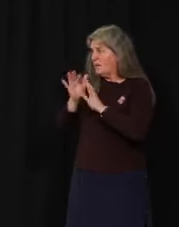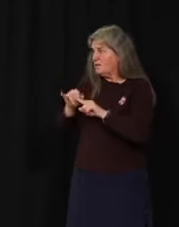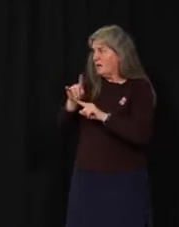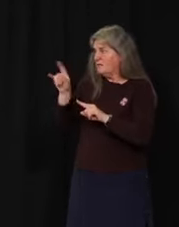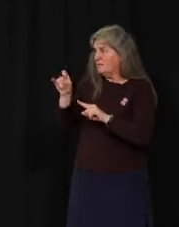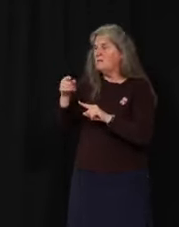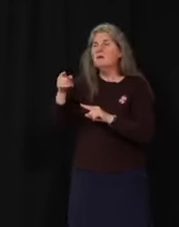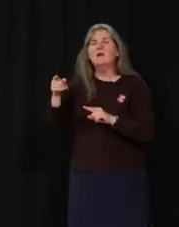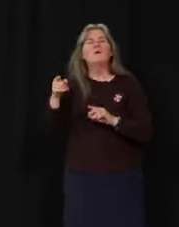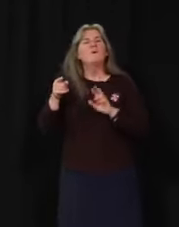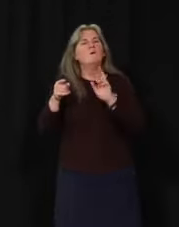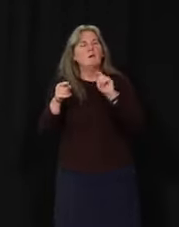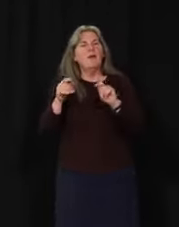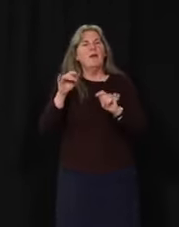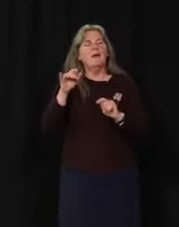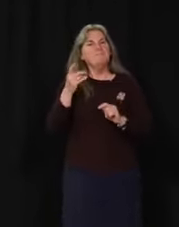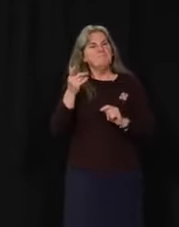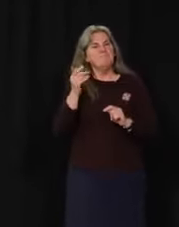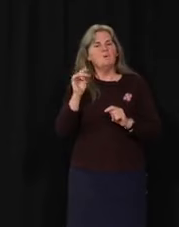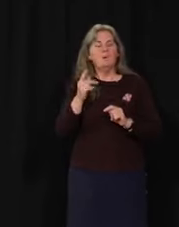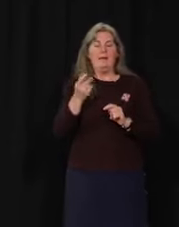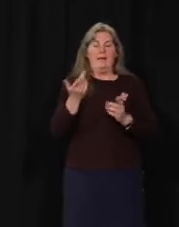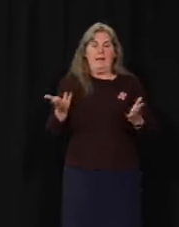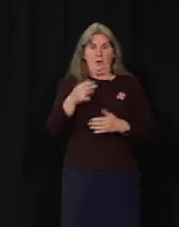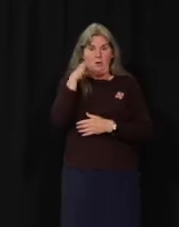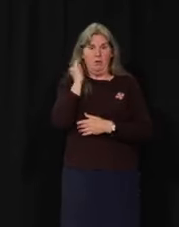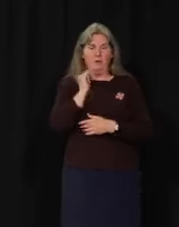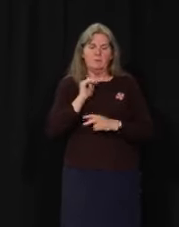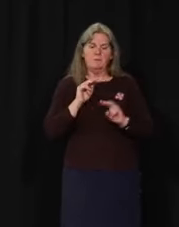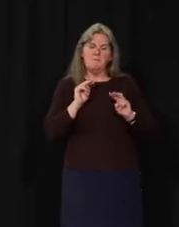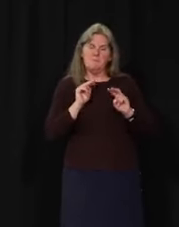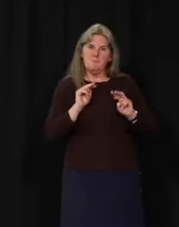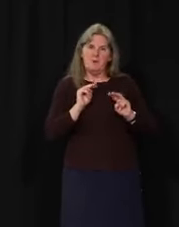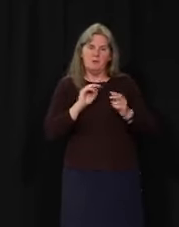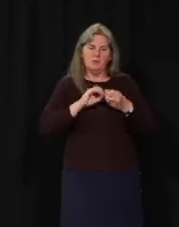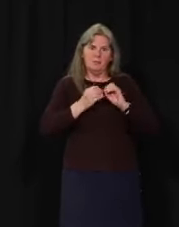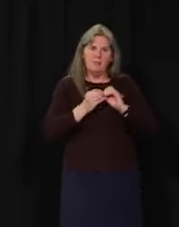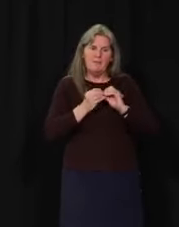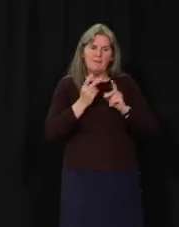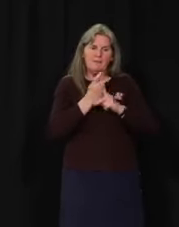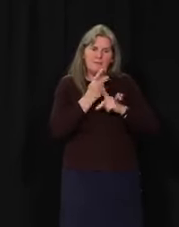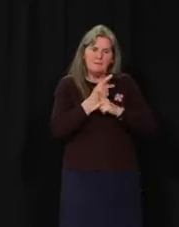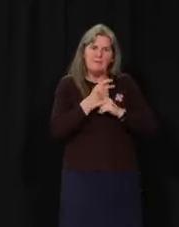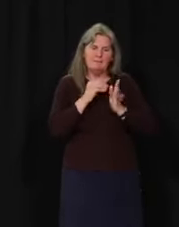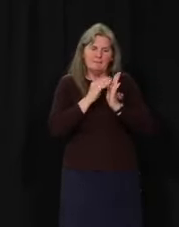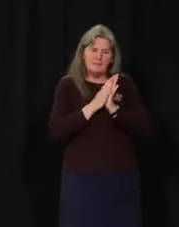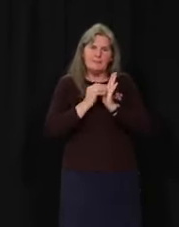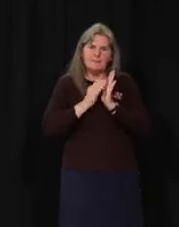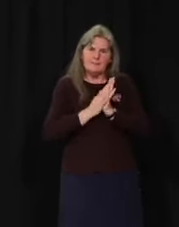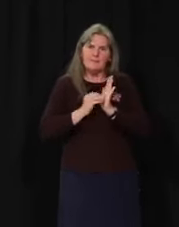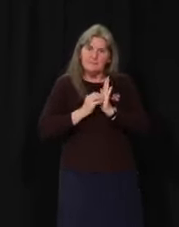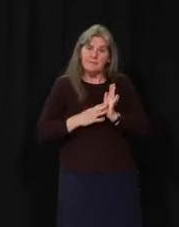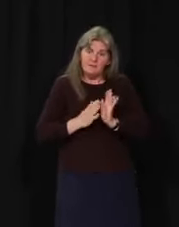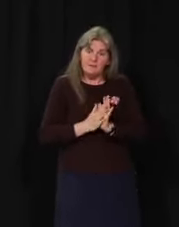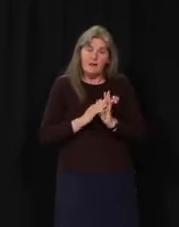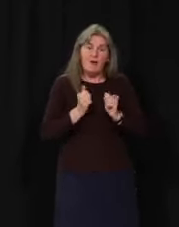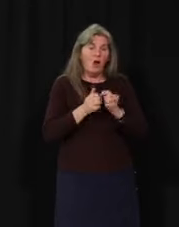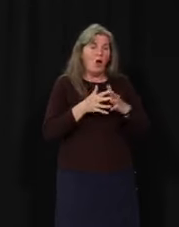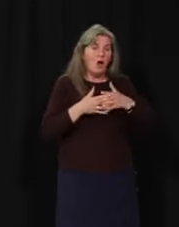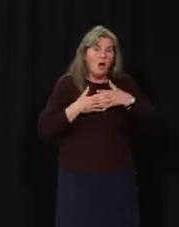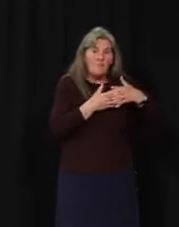again, it would be a situation where we are monitoring the numbers in Alaska. We're monitoring the numbers of all the